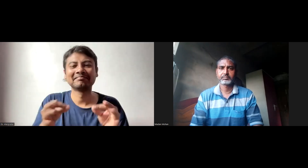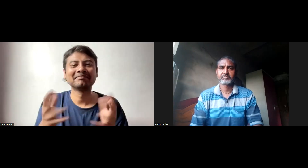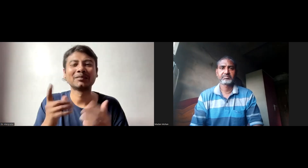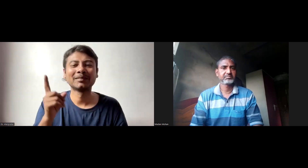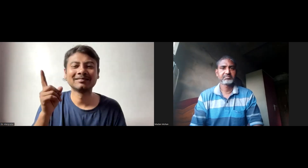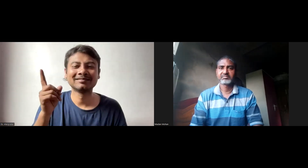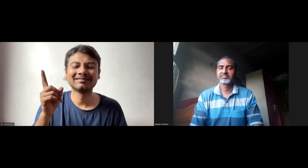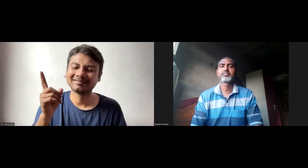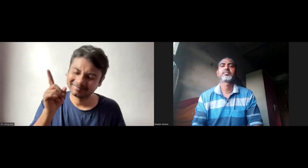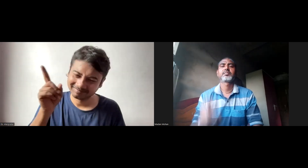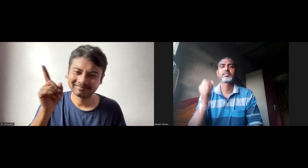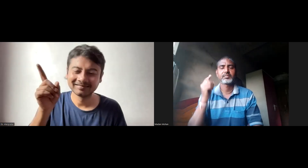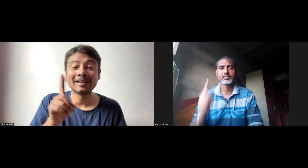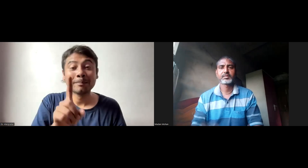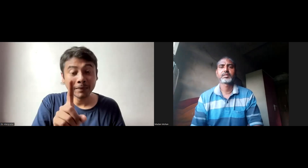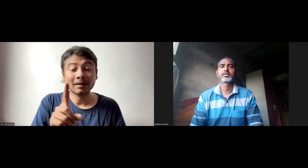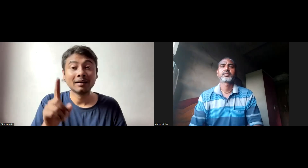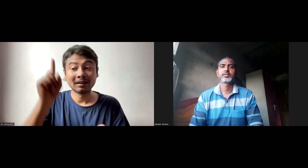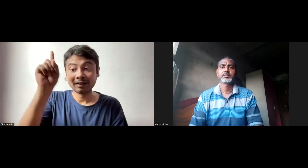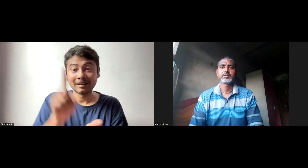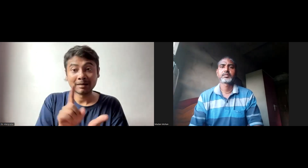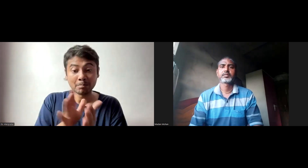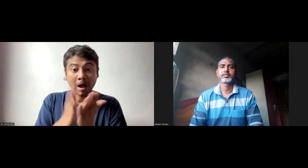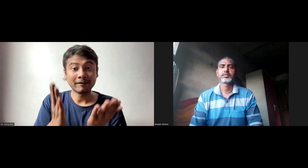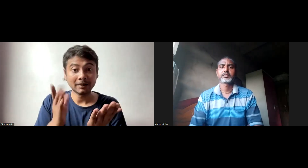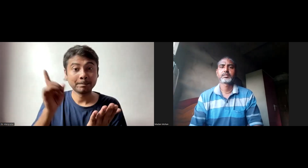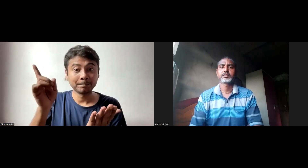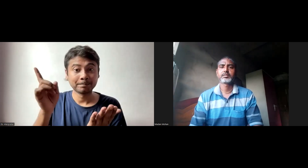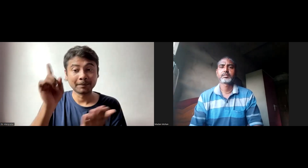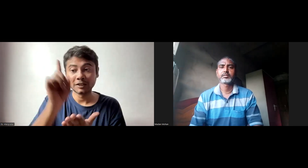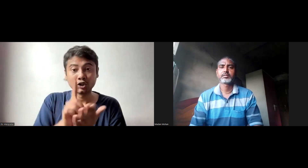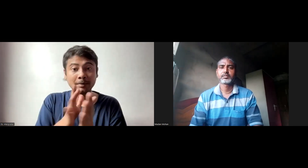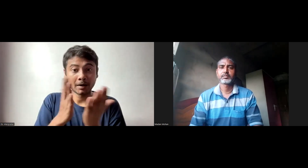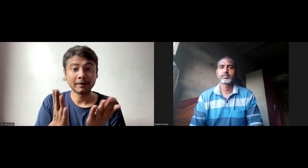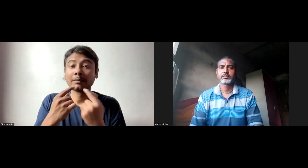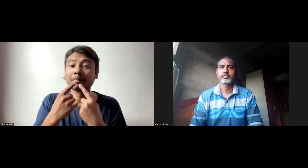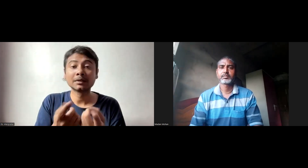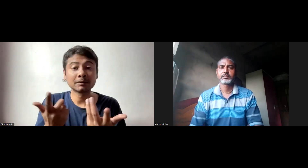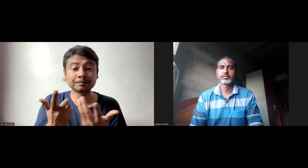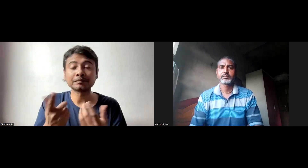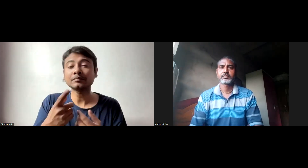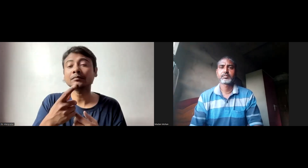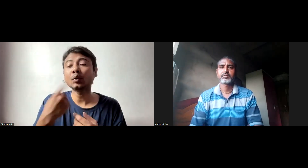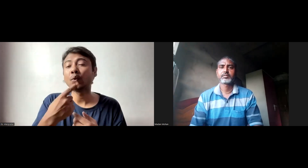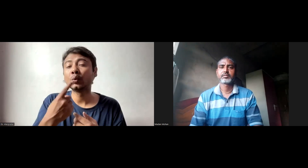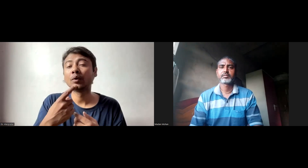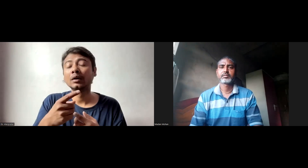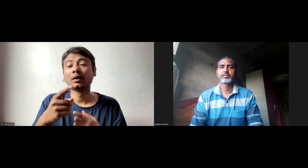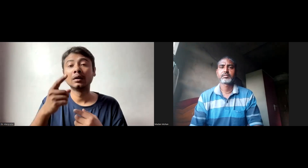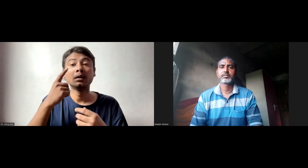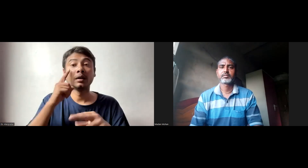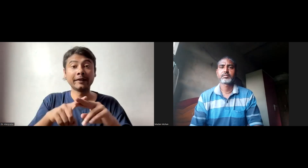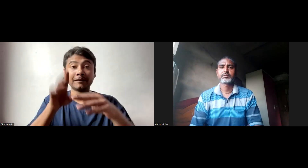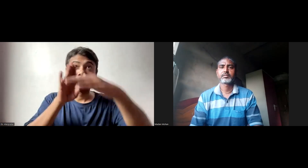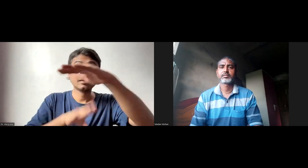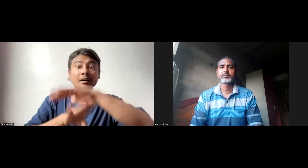person who goes to the heavenly planets, he usually enjoys for many thousands of years, say maybe 10,000